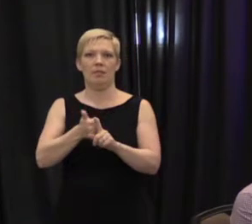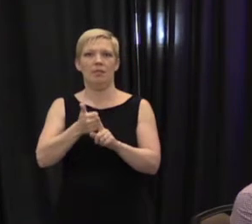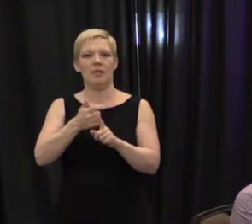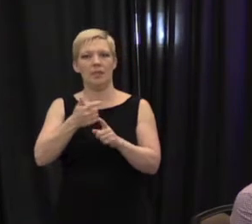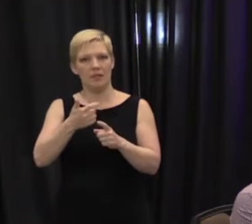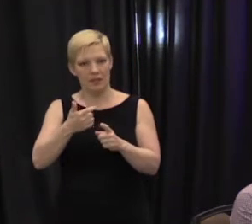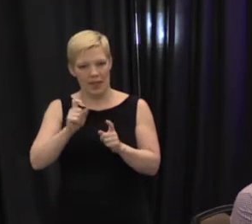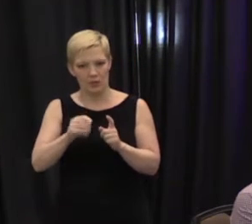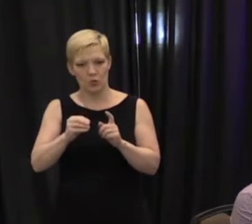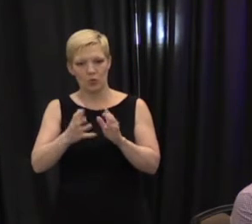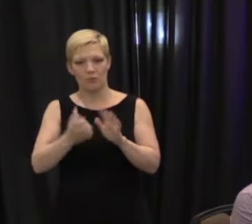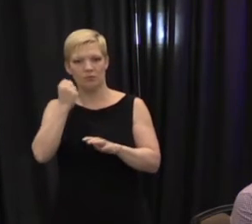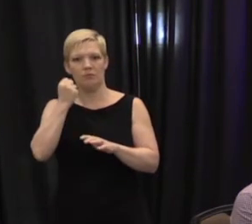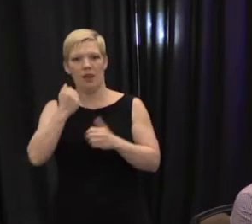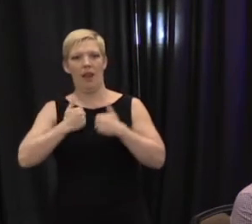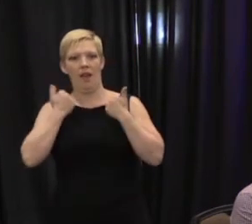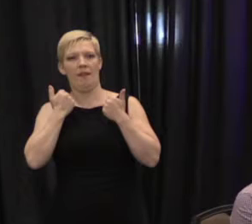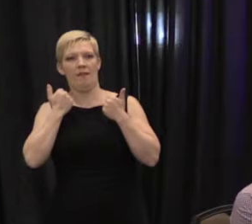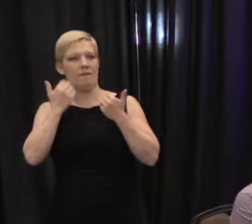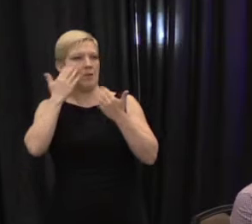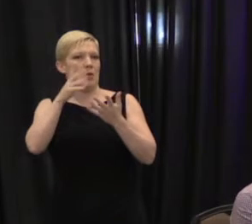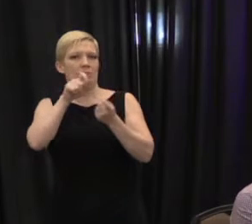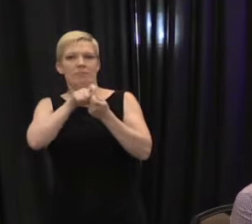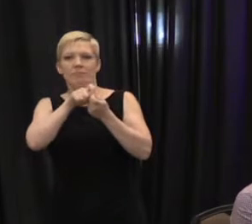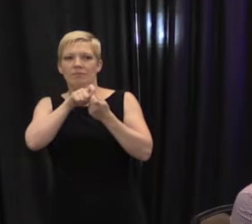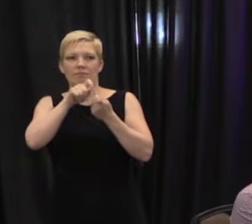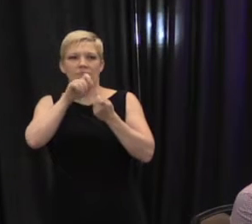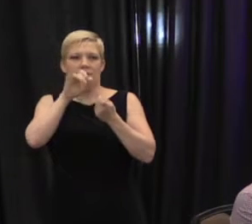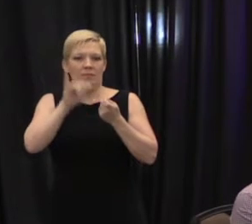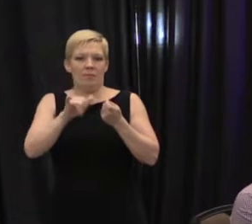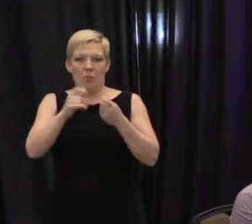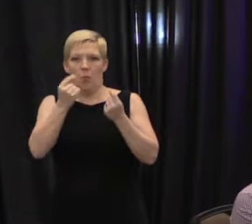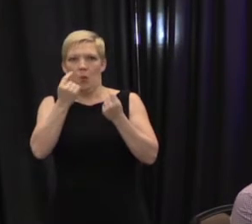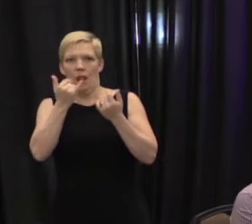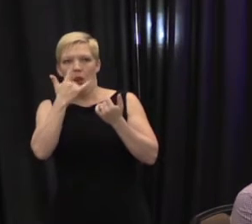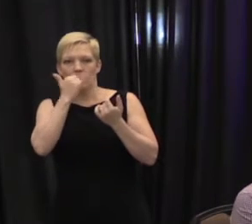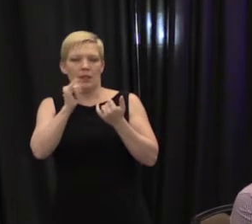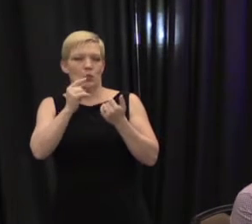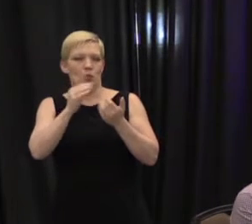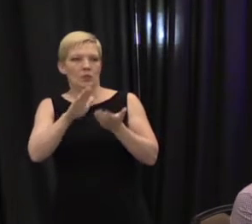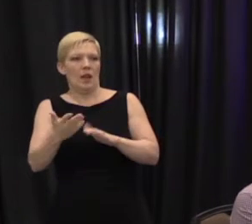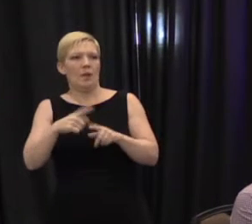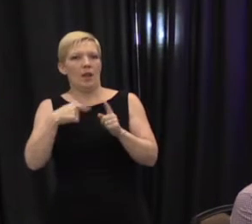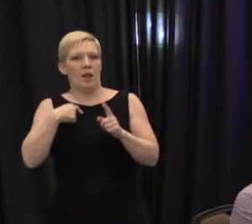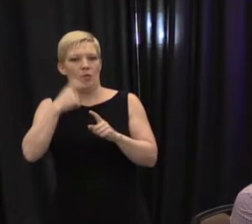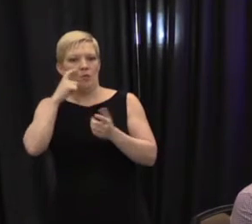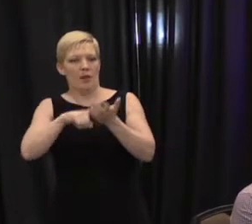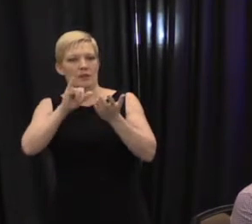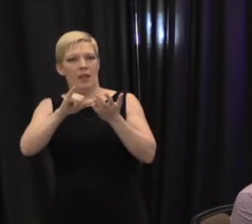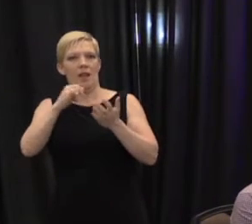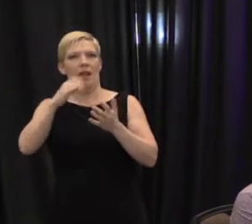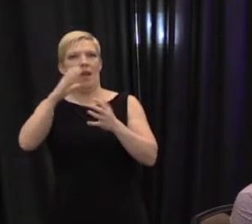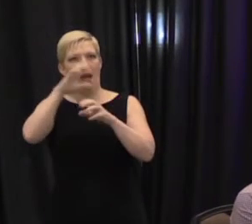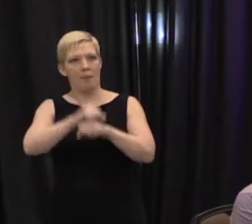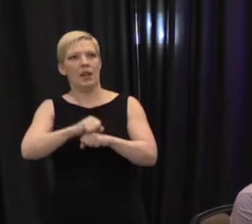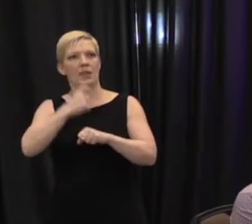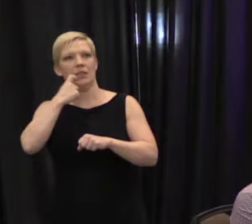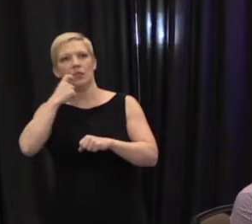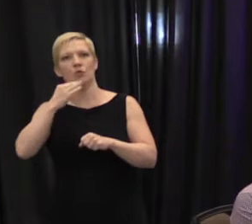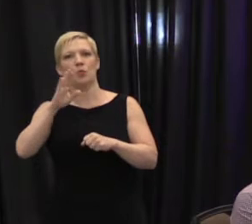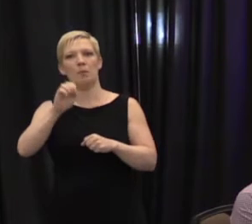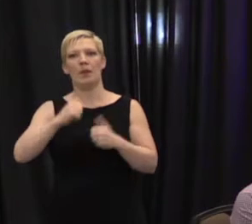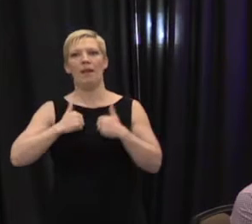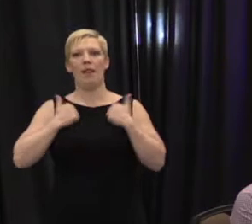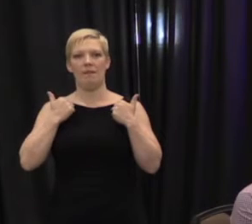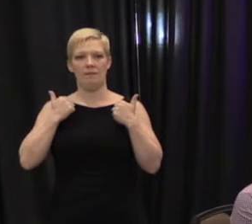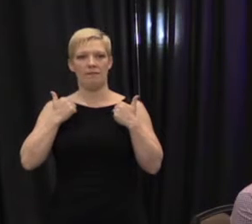life away. I don't know if that's just the animal. I don't know if it's not braver to die, but I recognize the habit, the addiction to being alive. So we